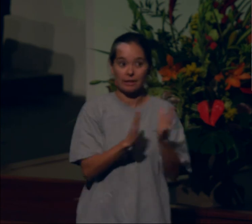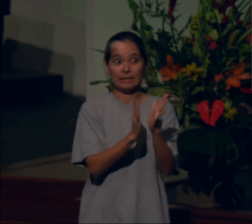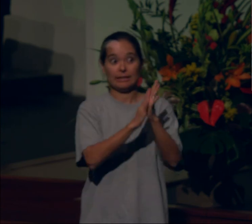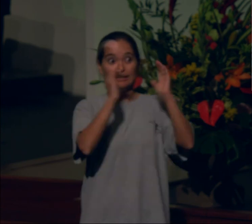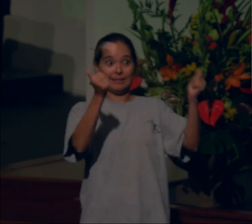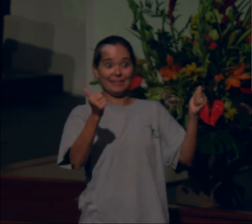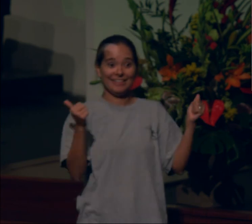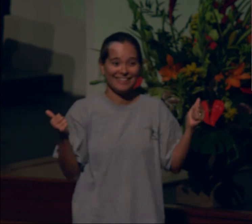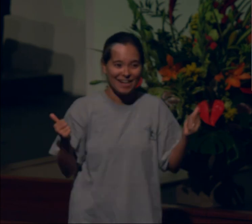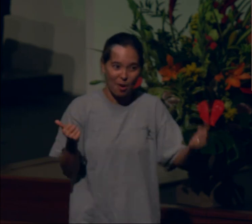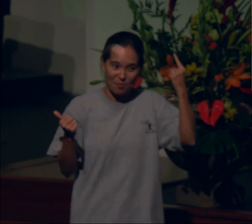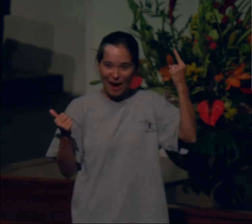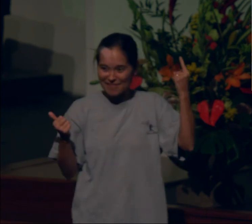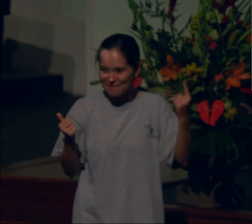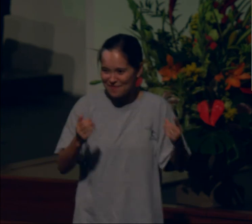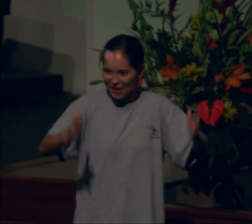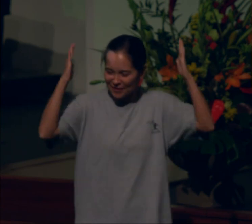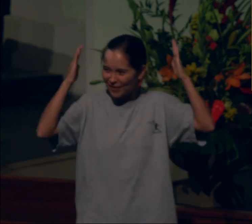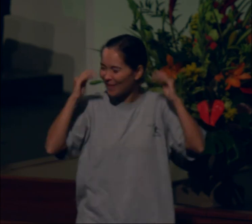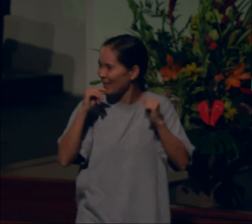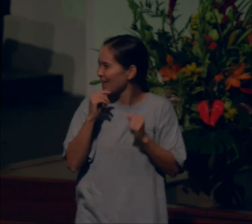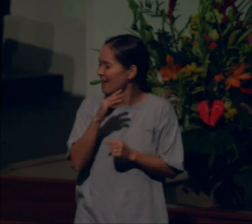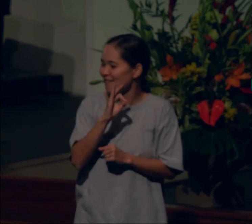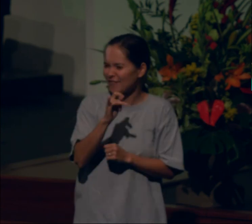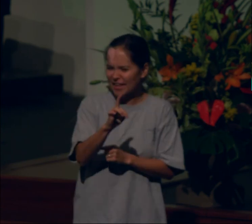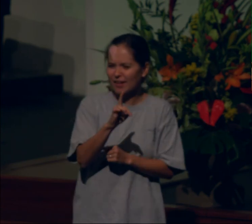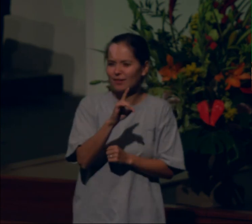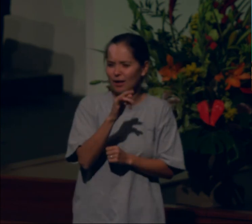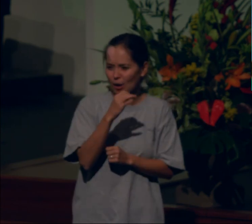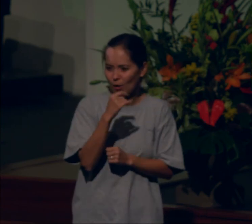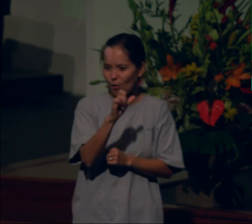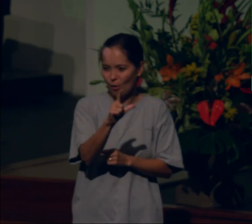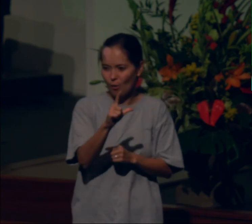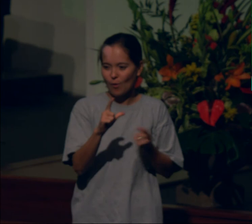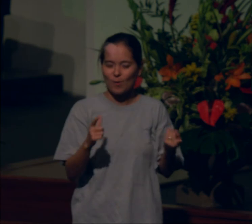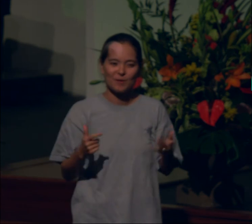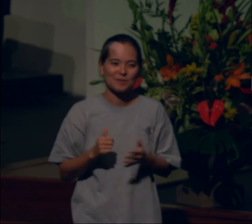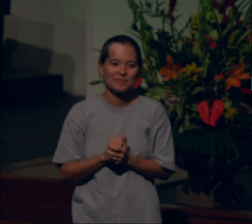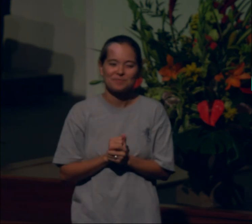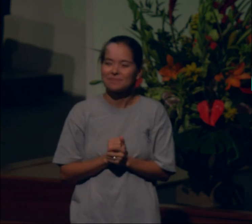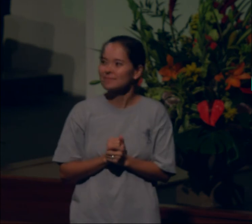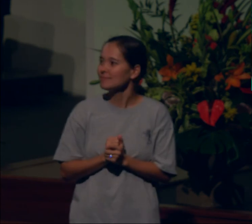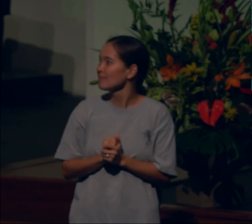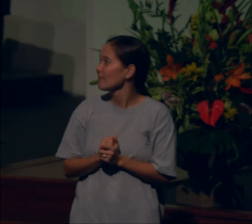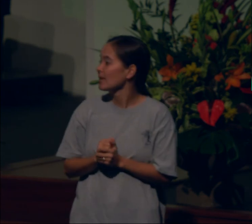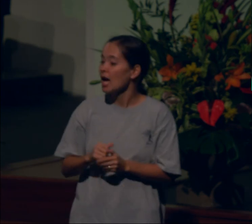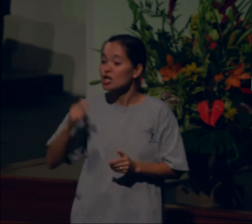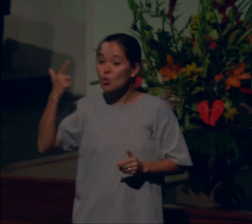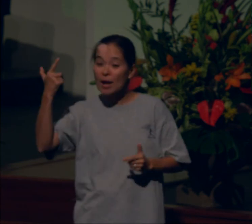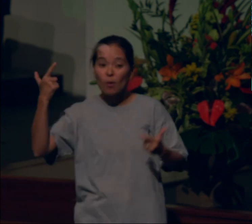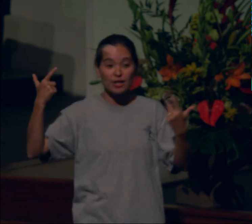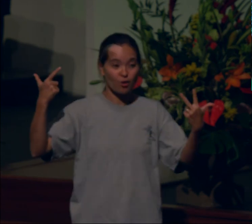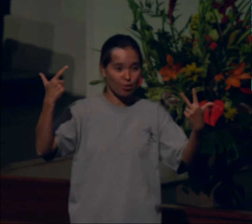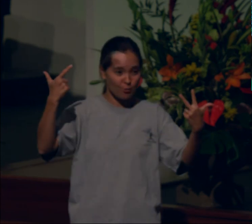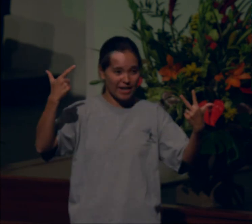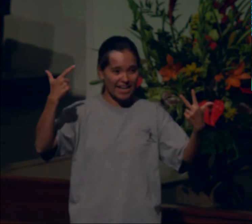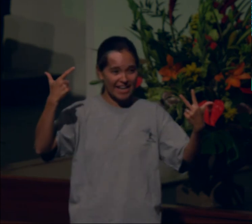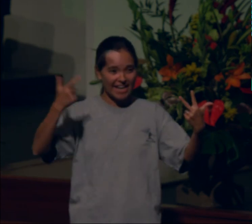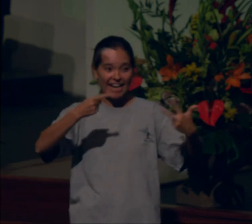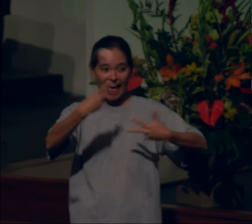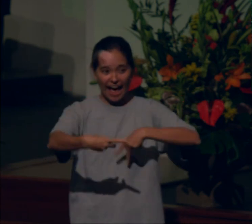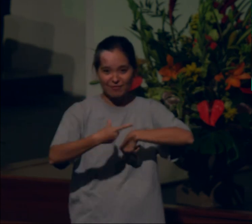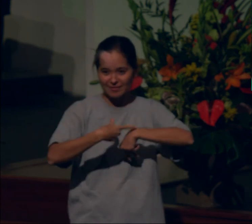3 points on the board. I'm sorry. 21-3, and they go into